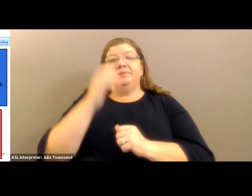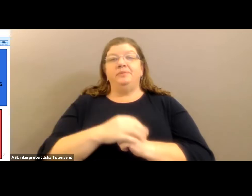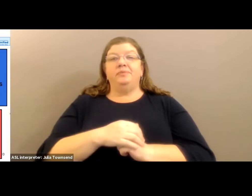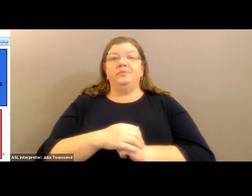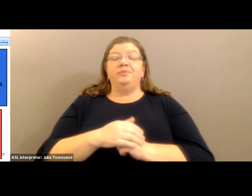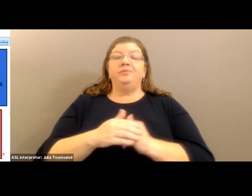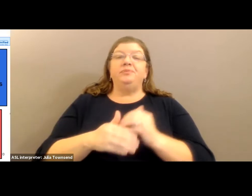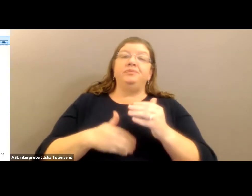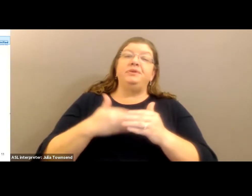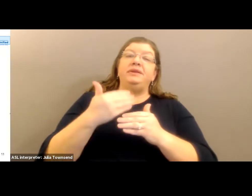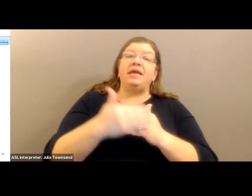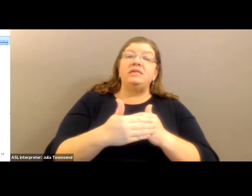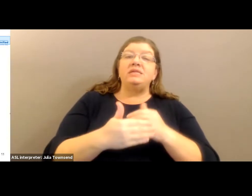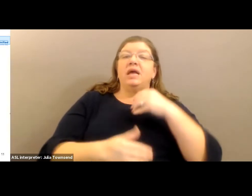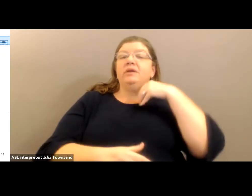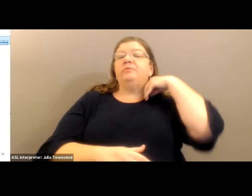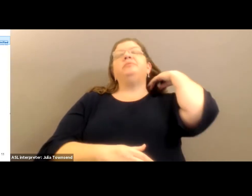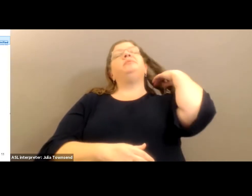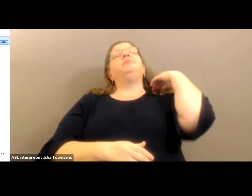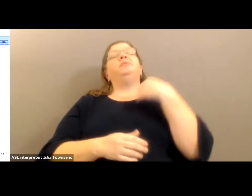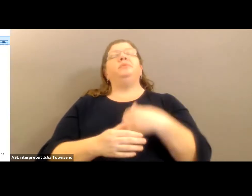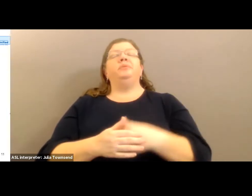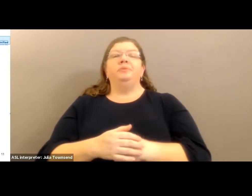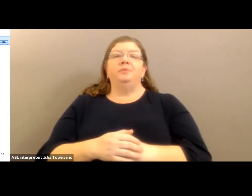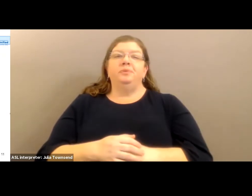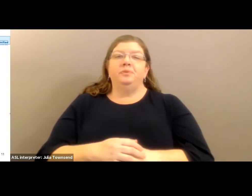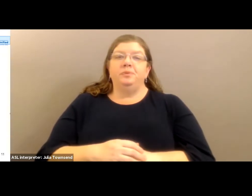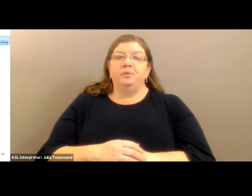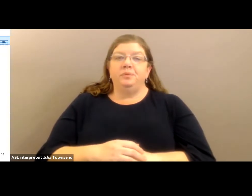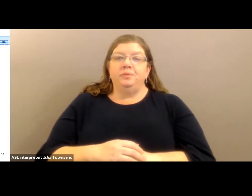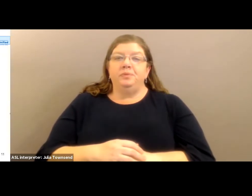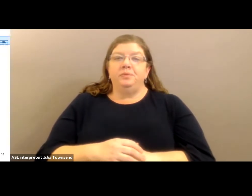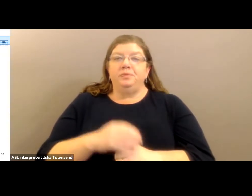Next slide, please.